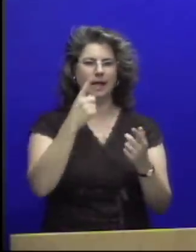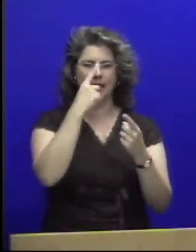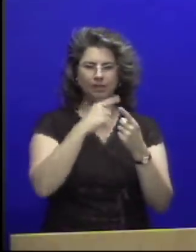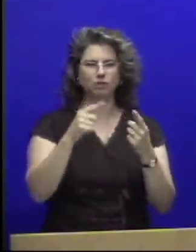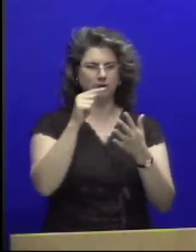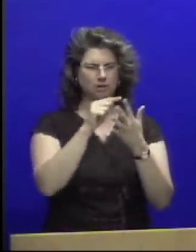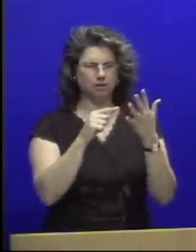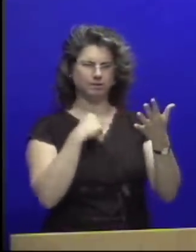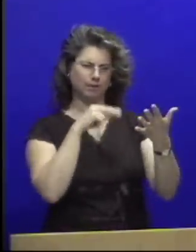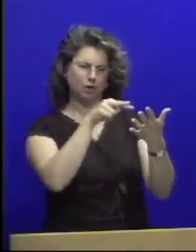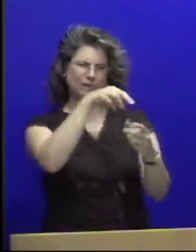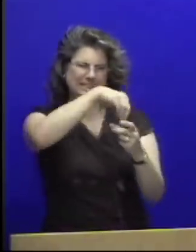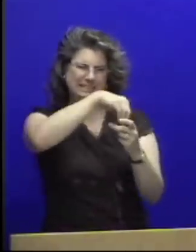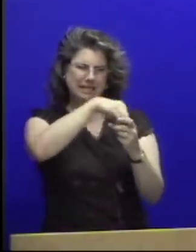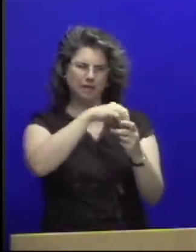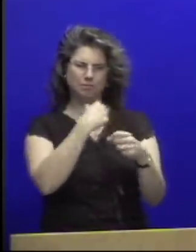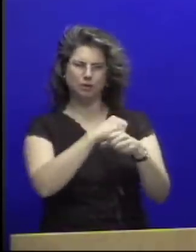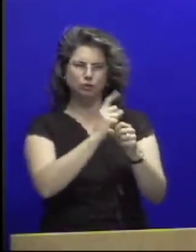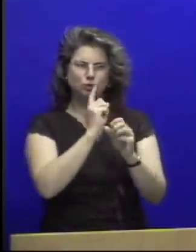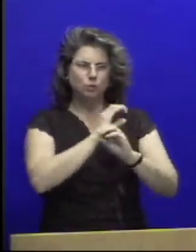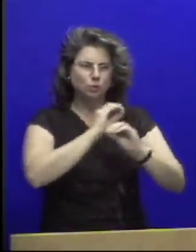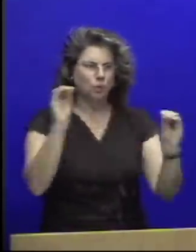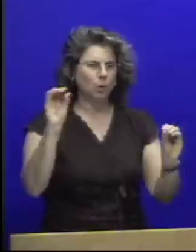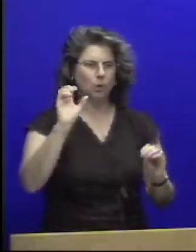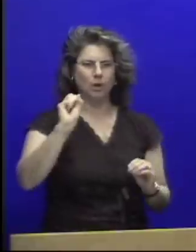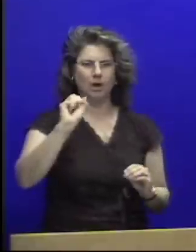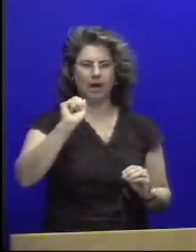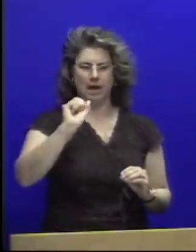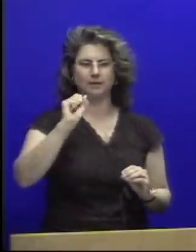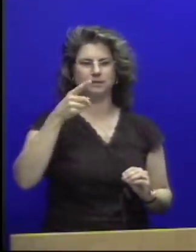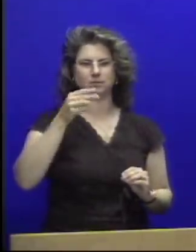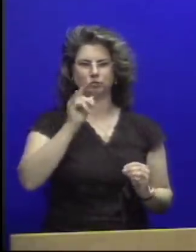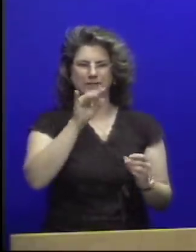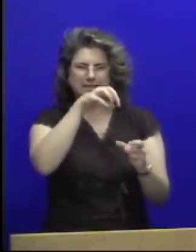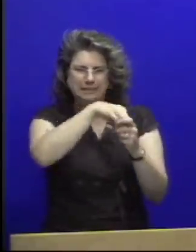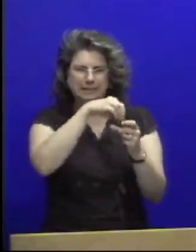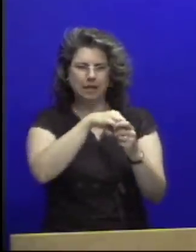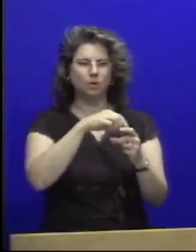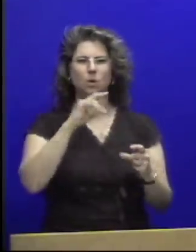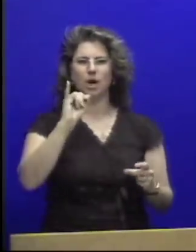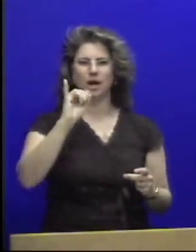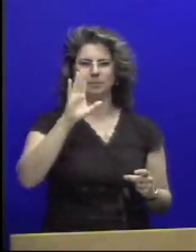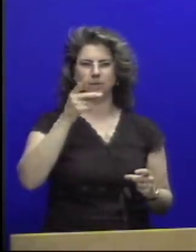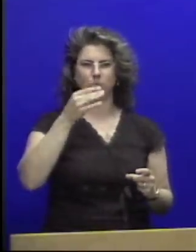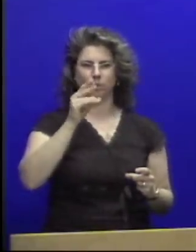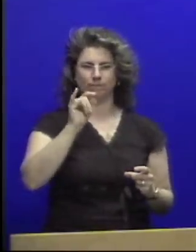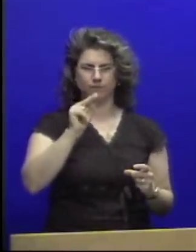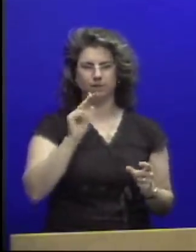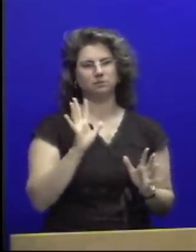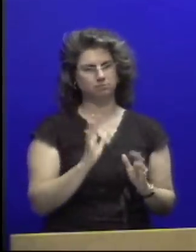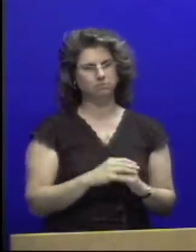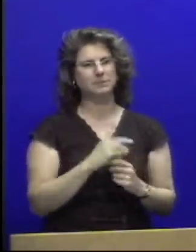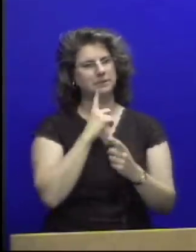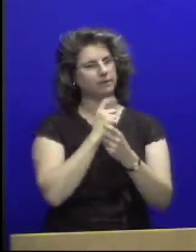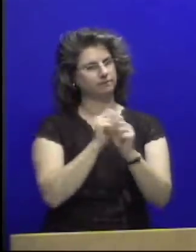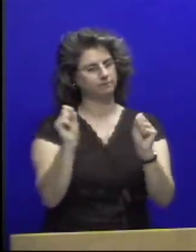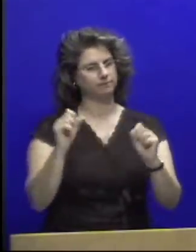just look at the box and make sure there's nothing with aspirin or ibuprofen.